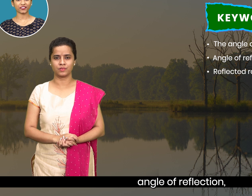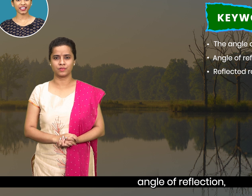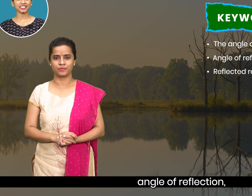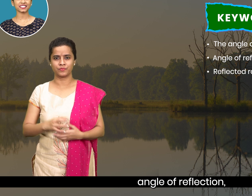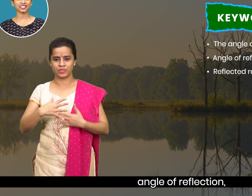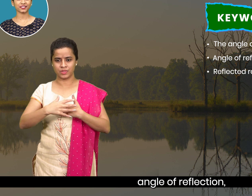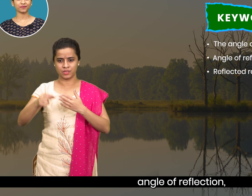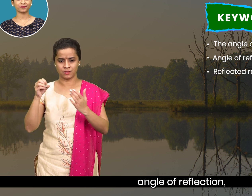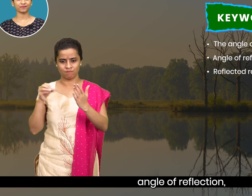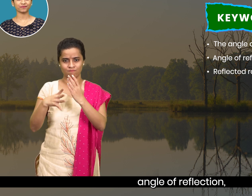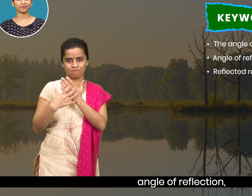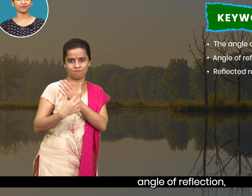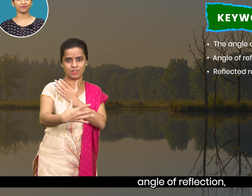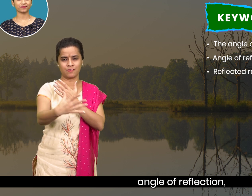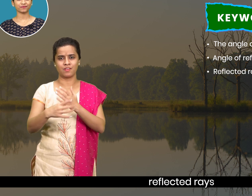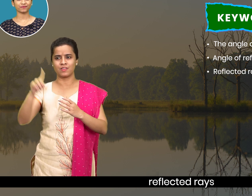reflected rays,